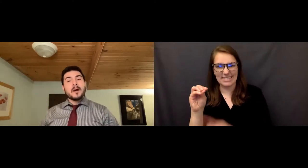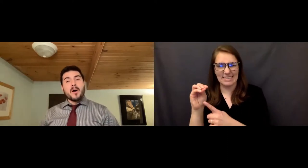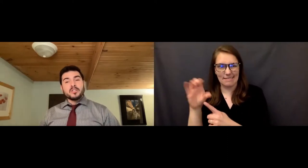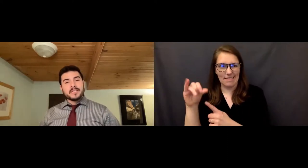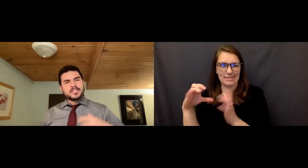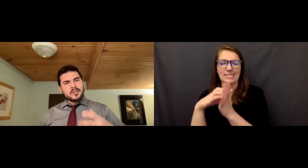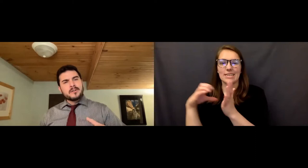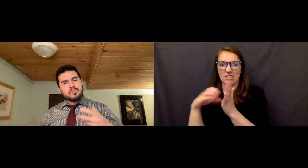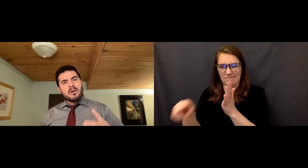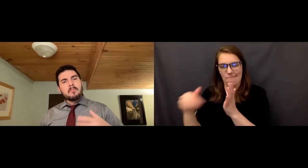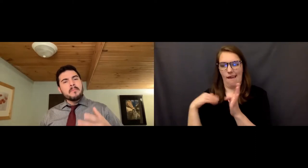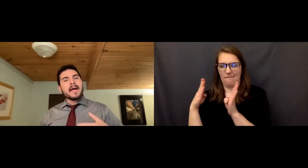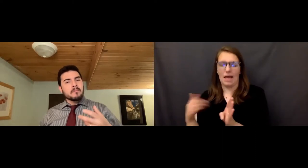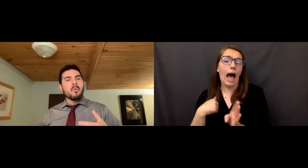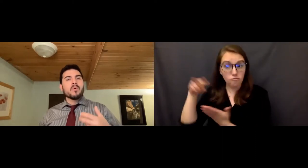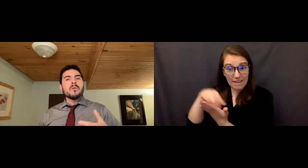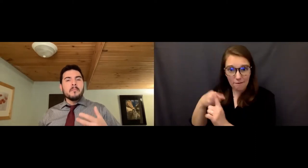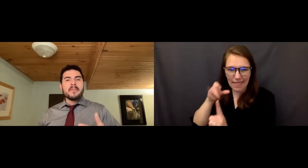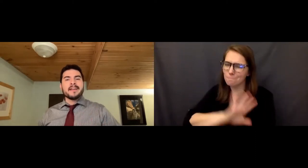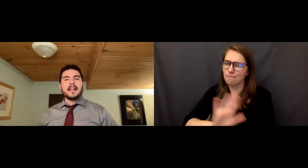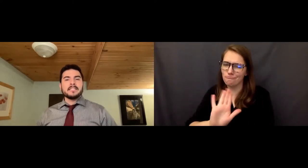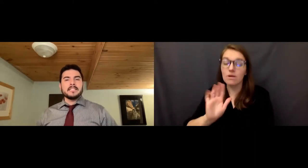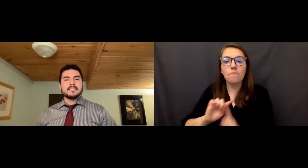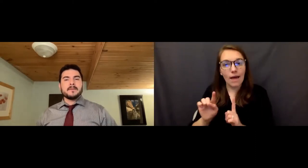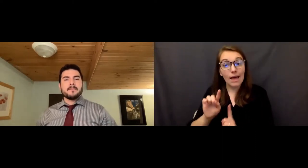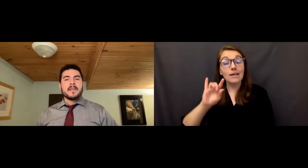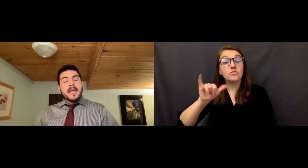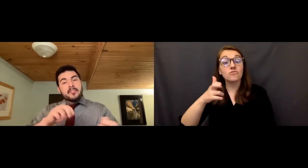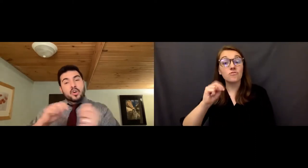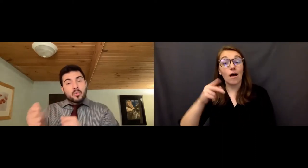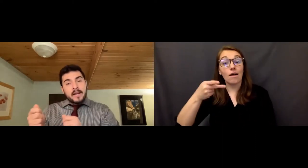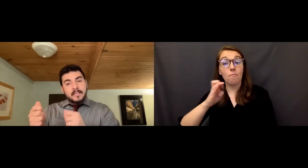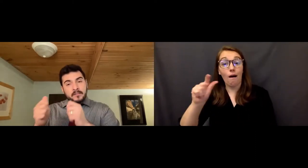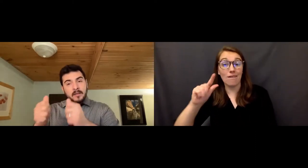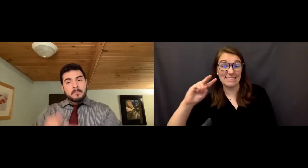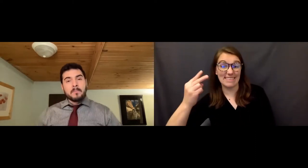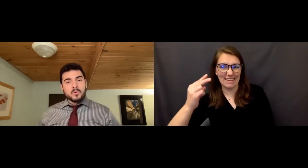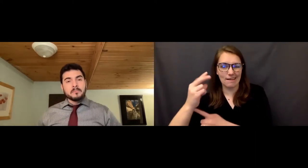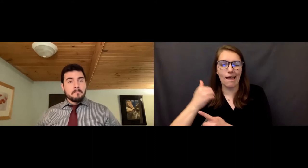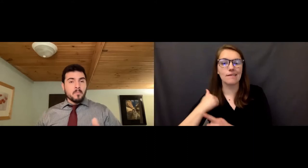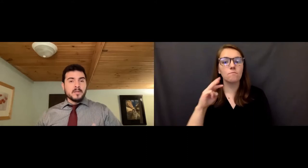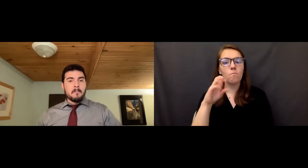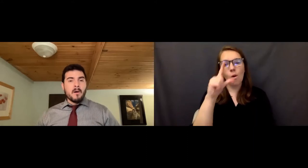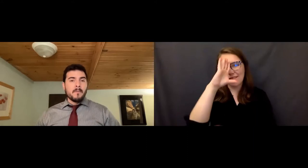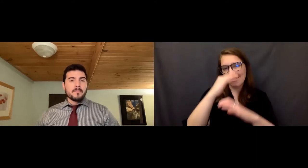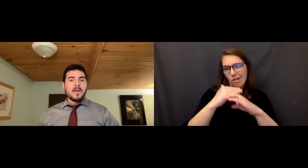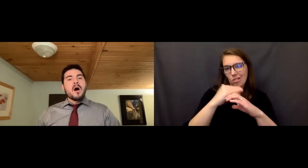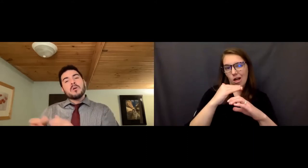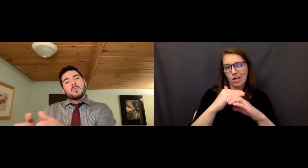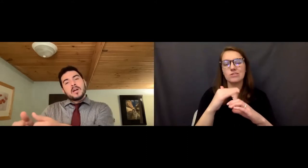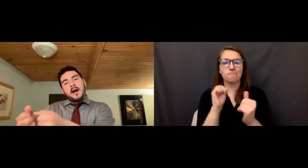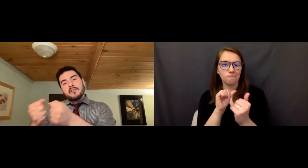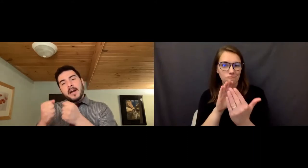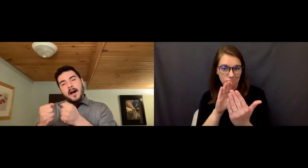Pope John Paul addresses certain problematic moral methodologies. And the correctives proposed by Pope John Paul